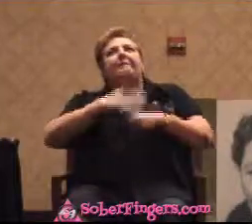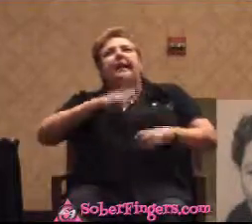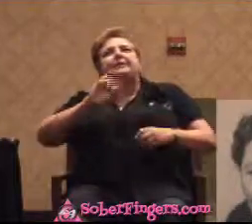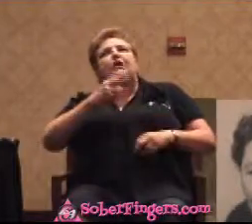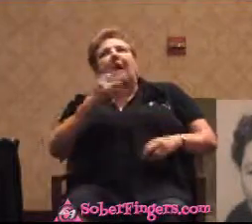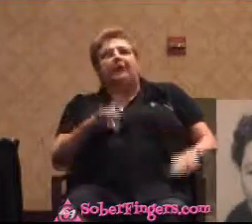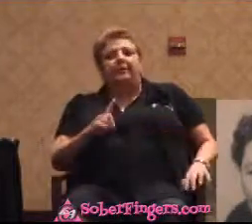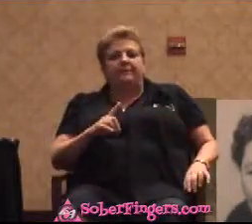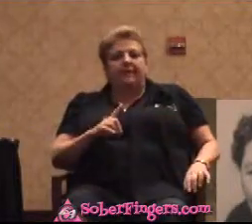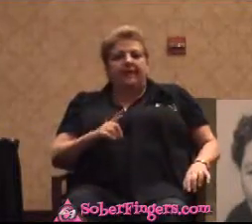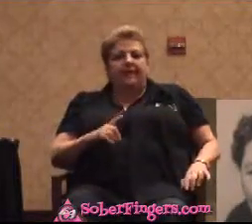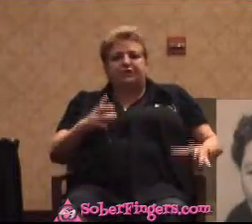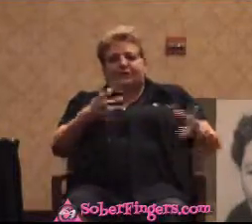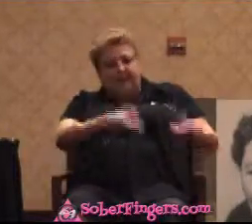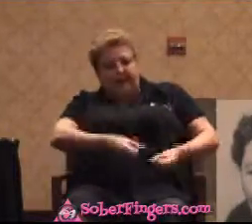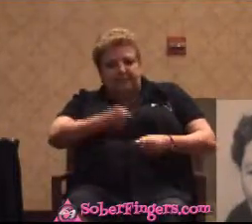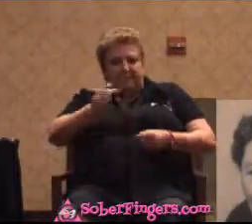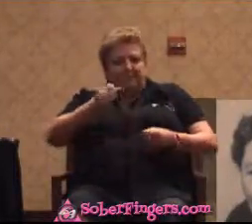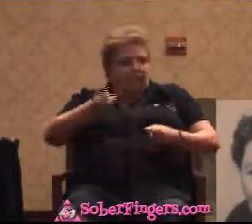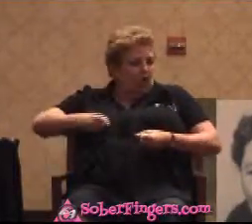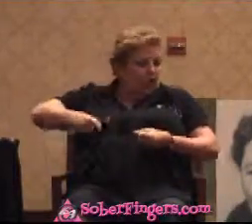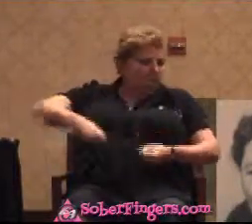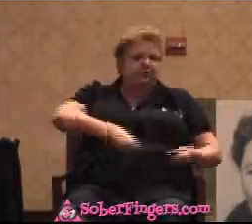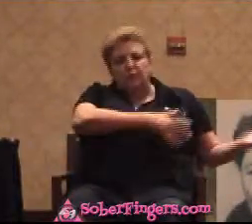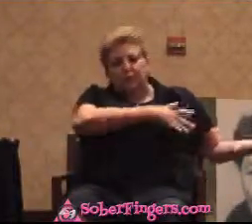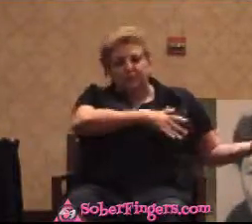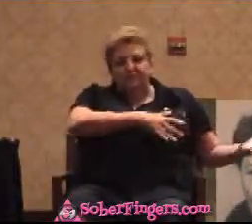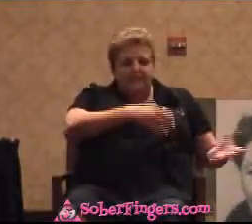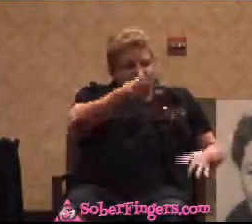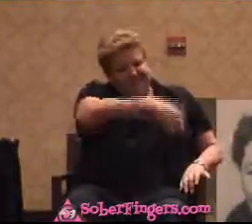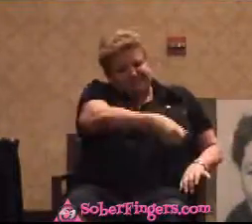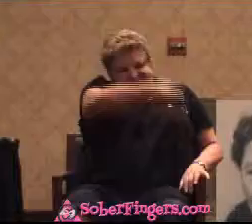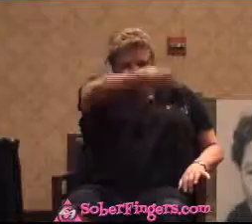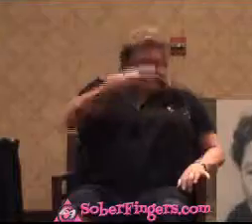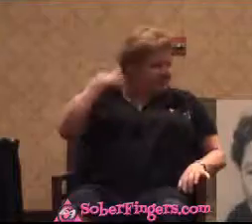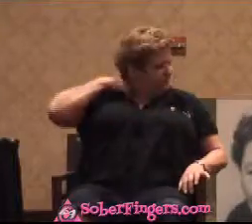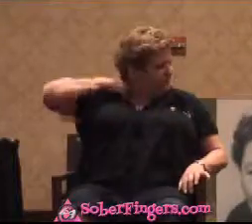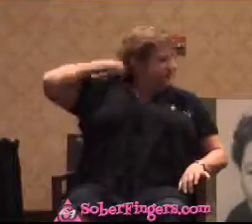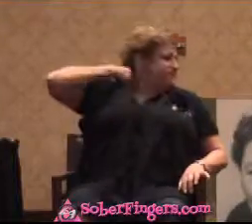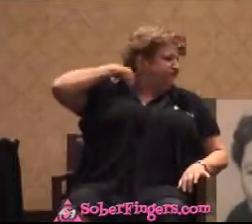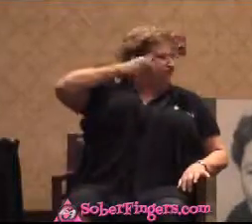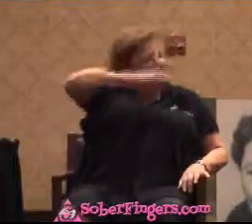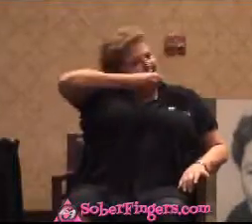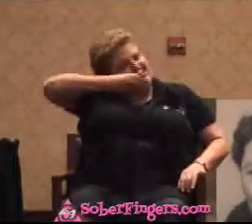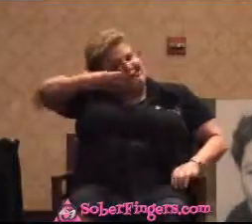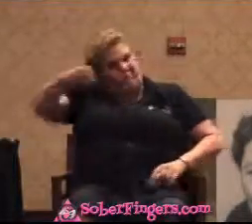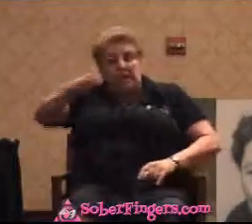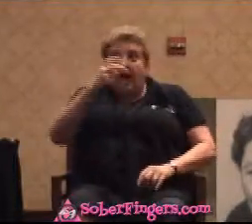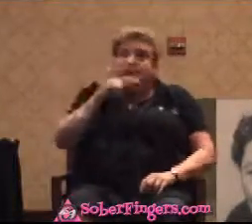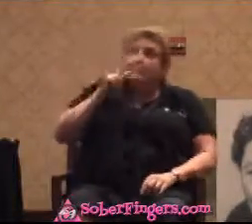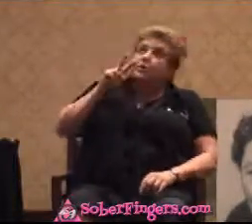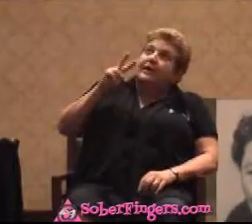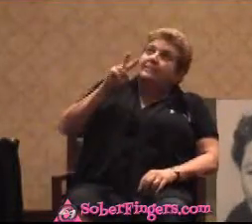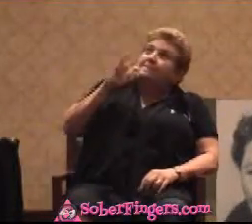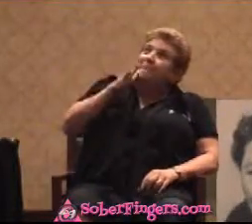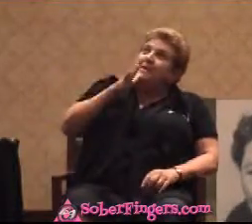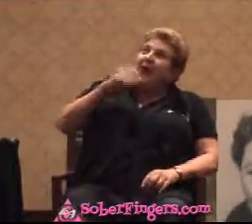the big girl off of me. And she taking me in the house by my collar. And I'm looking at my mom the whole time going, "I did